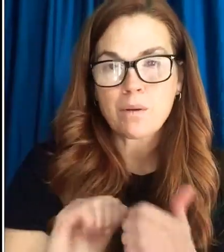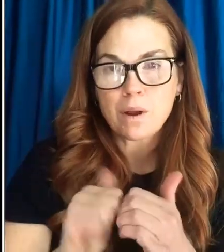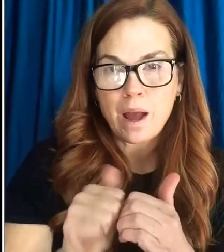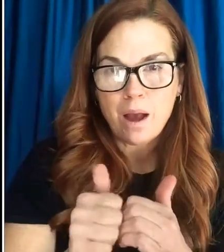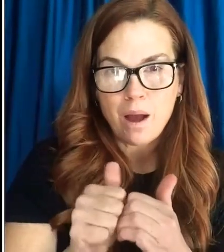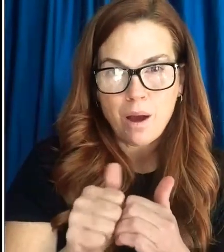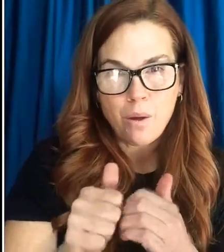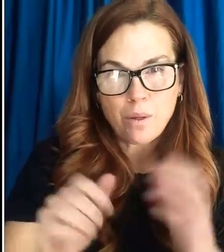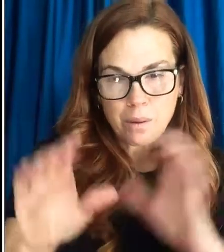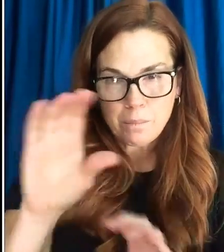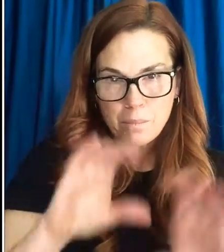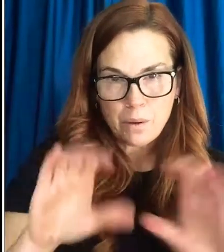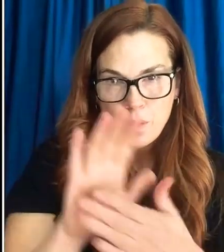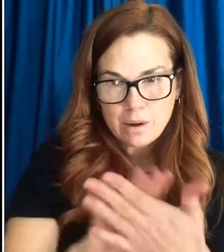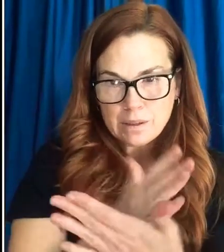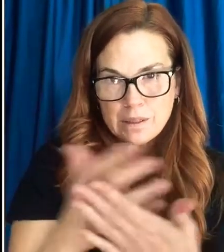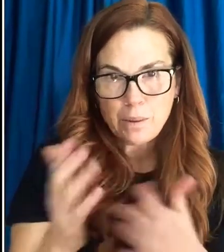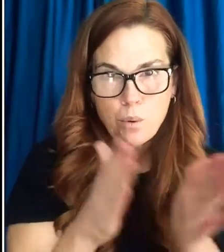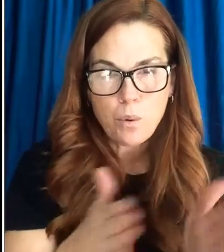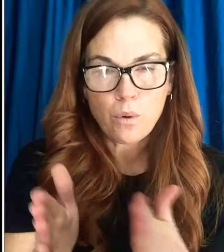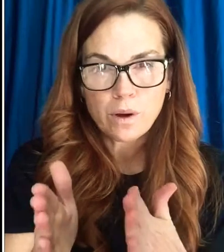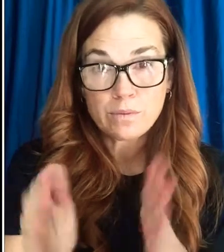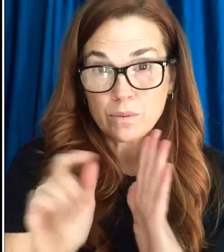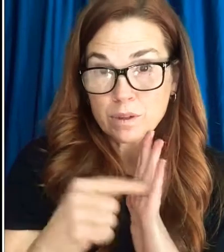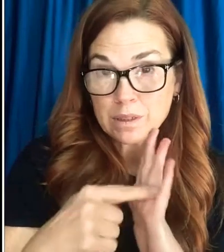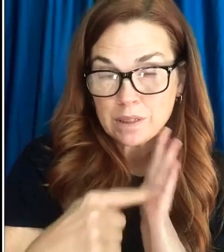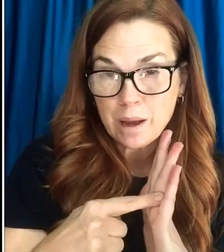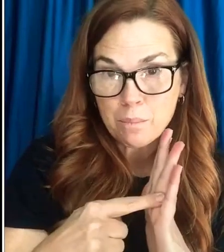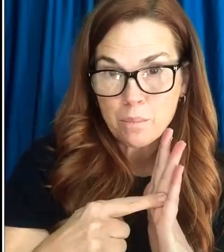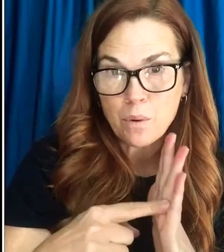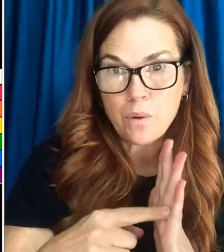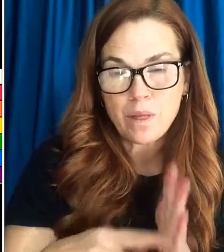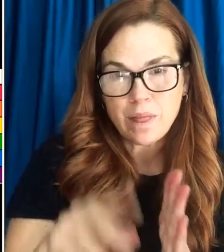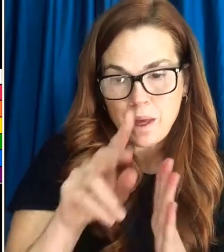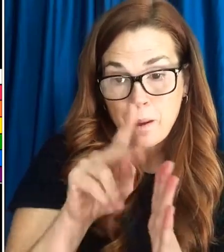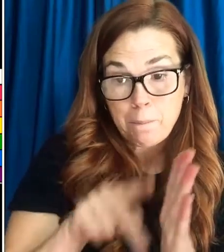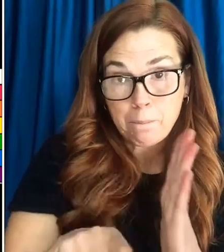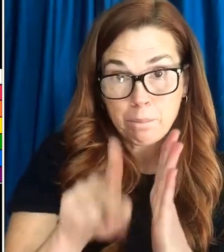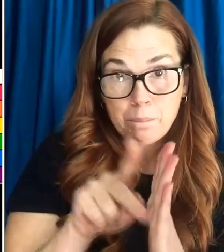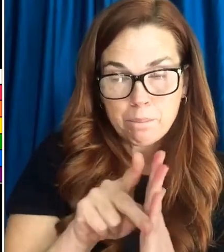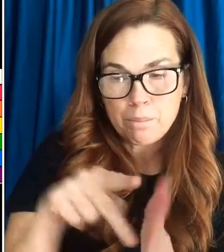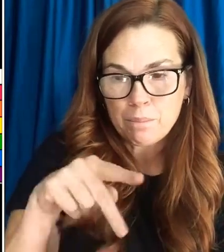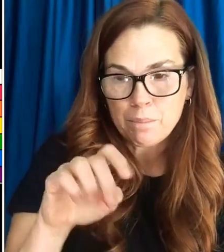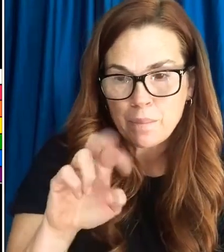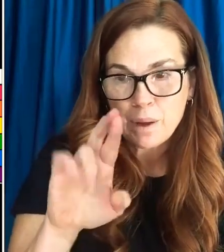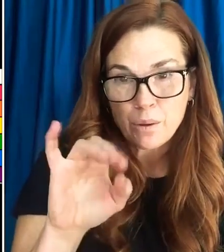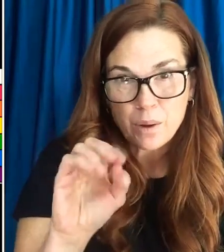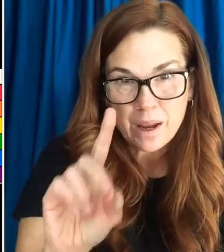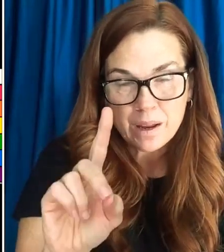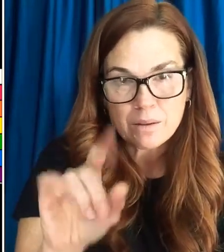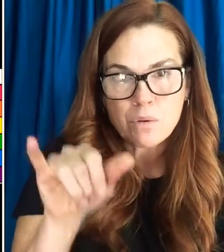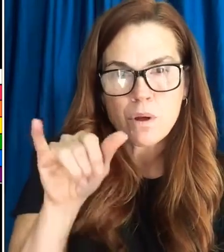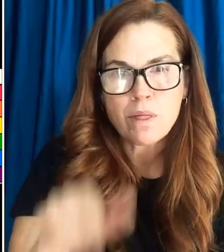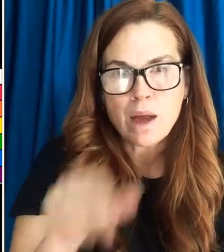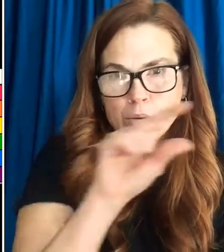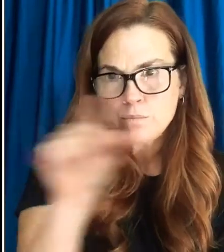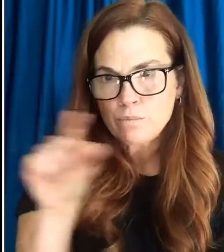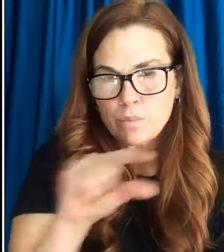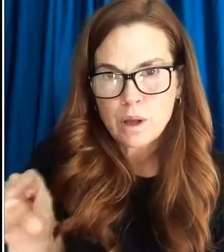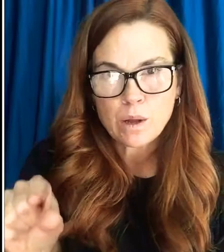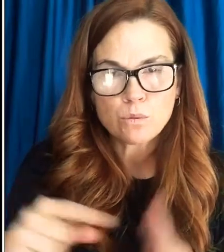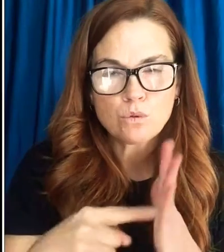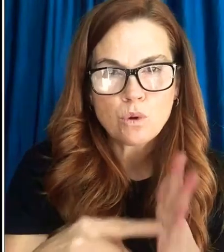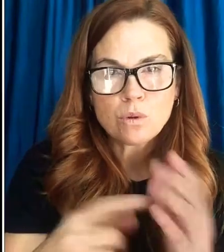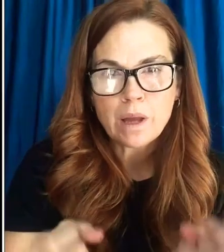We've already learned about some of the ways the periodic table is organized. For example, periods, which are the horizontal rows, tell us how many